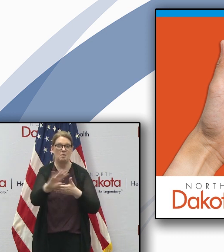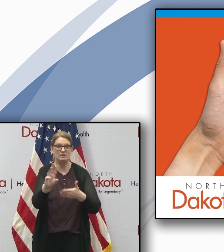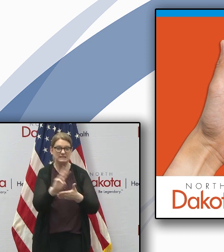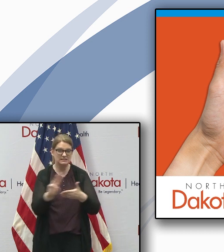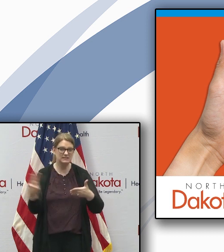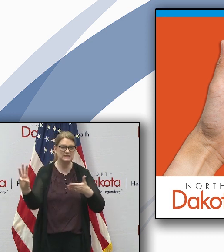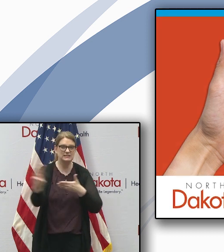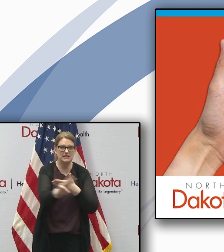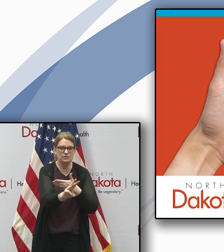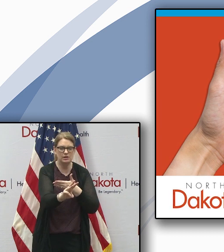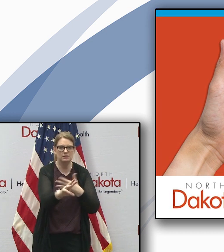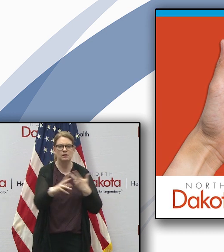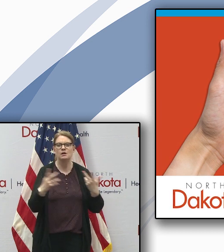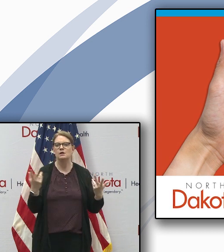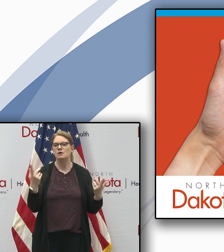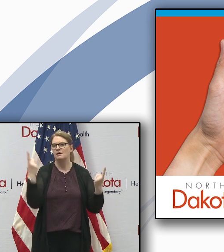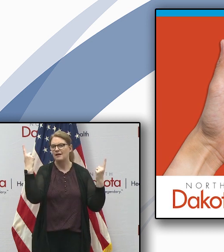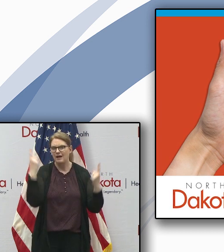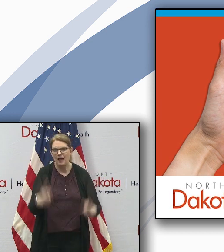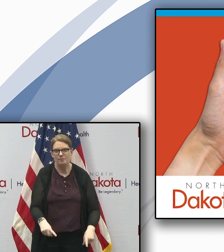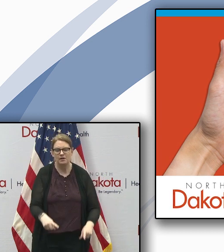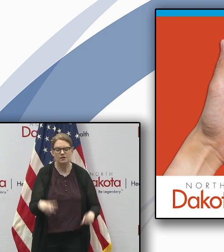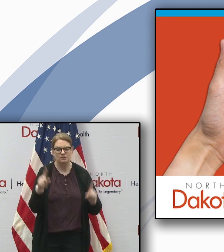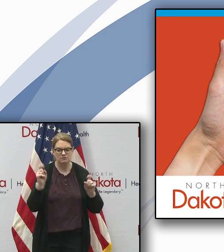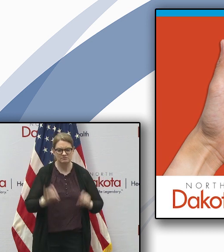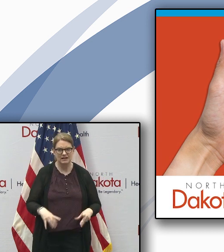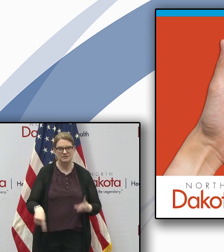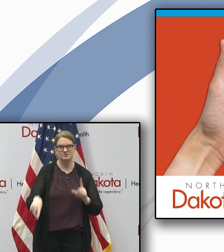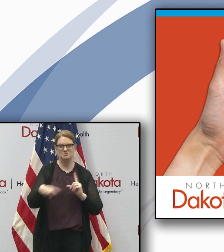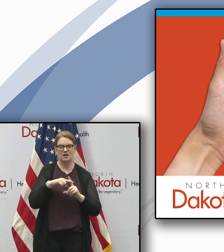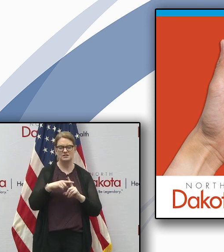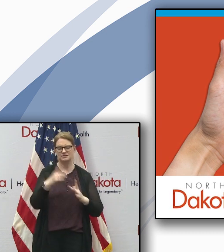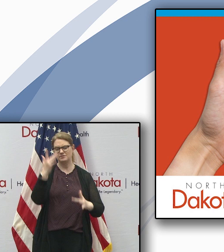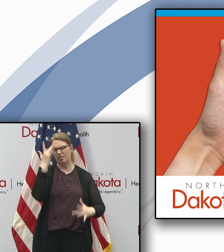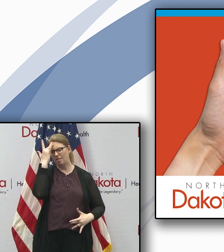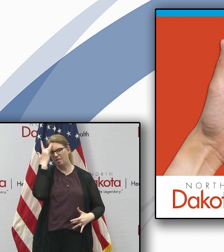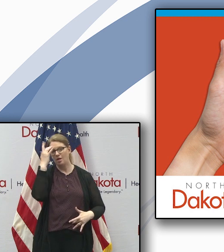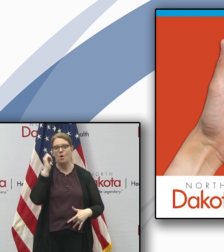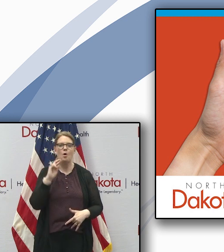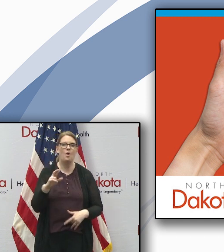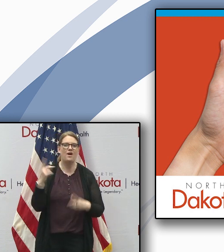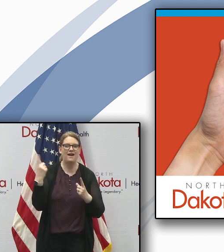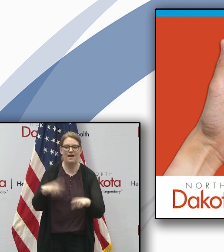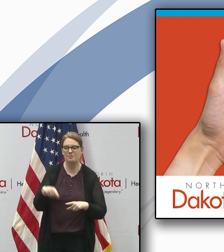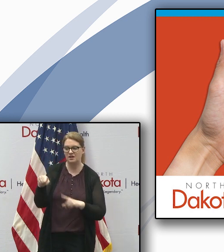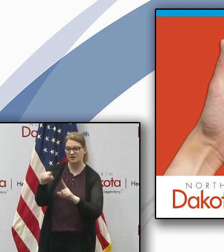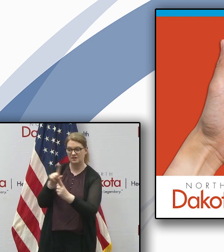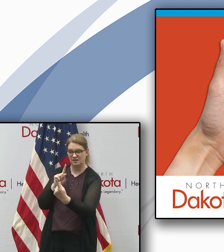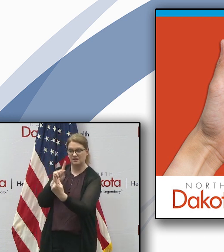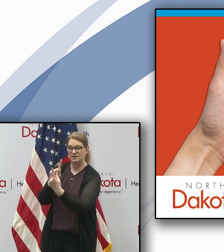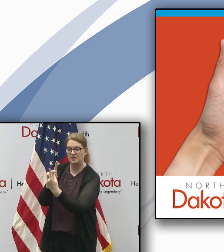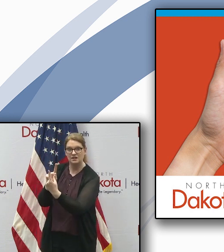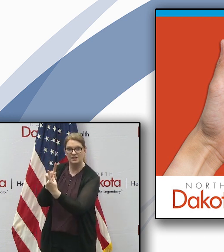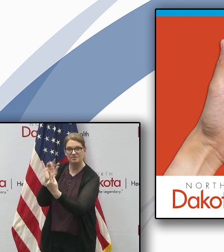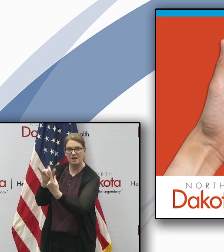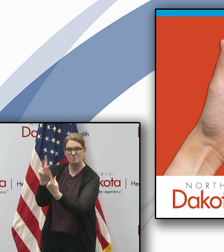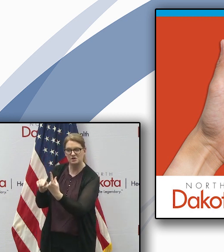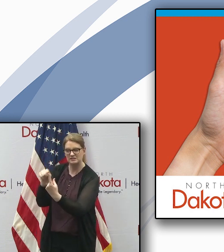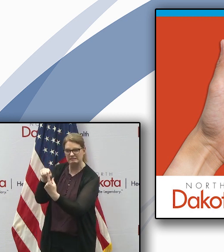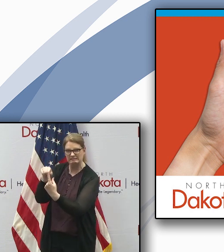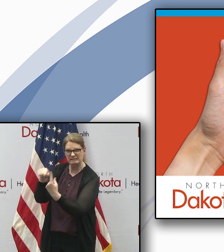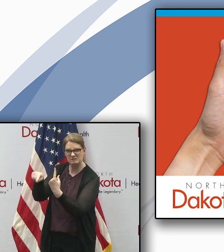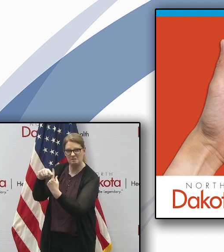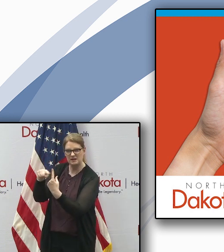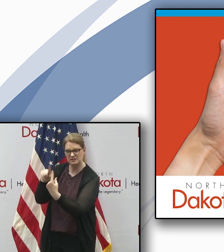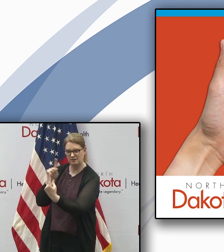now, you're one of those individuals that tests positive, or you're in close contact with someone who tested positive, you will have an opportunity